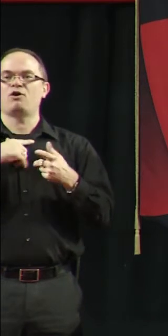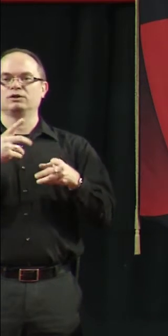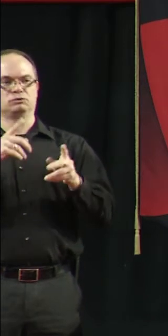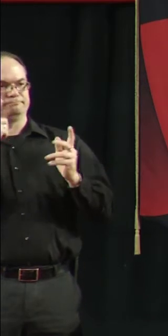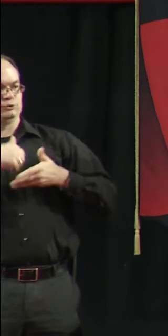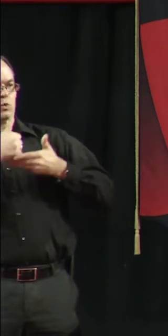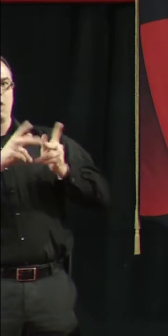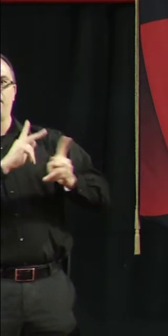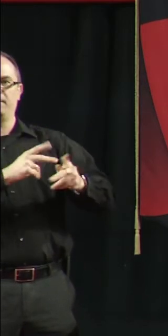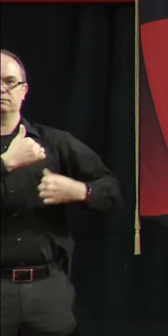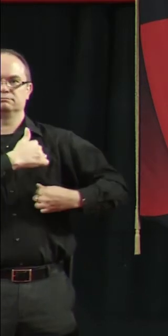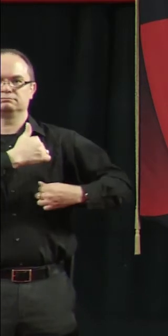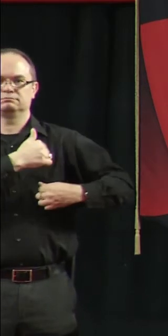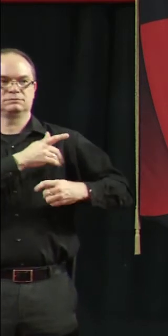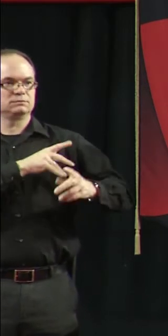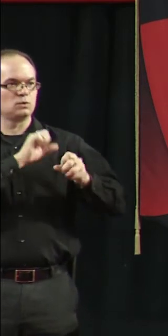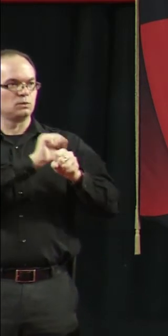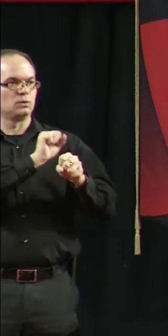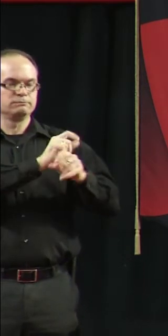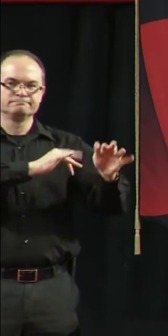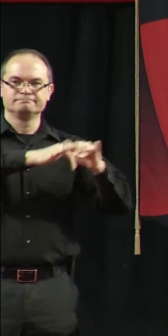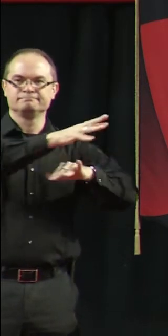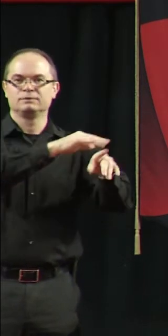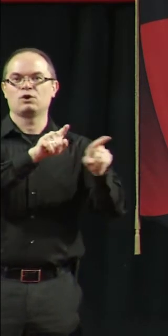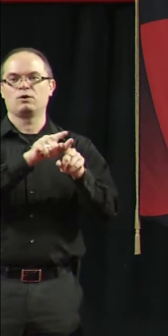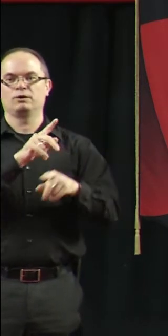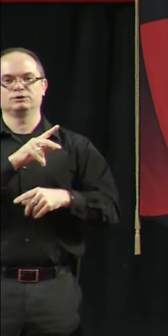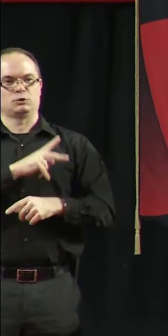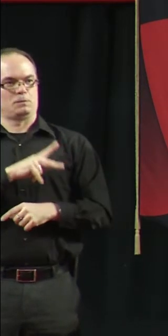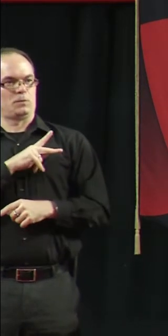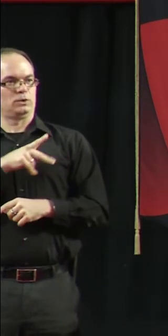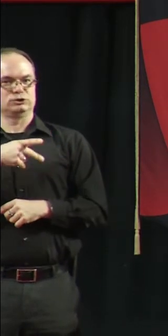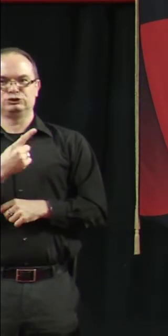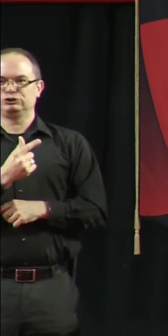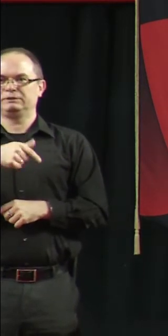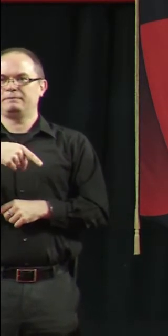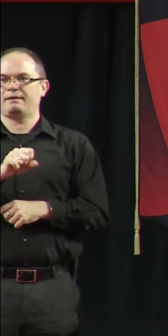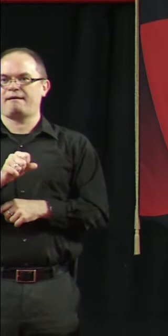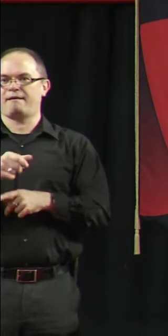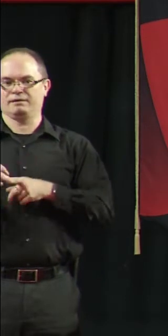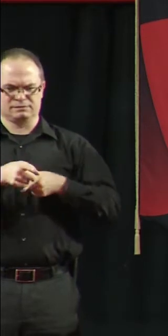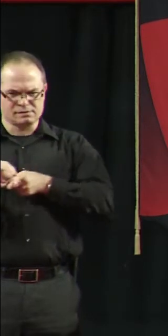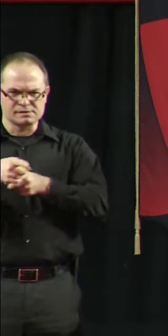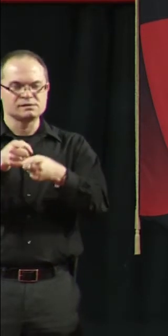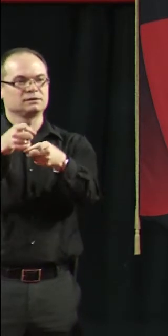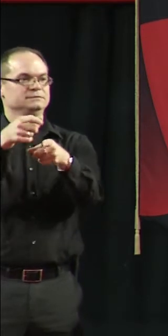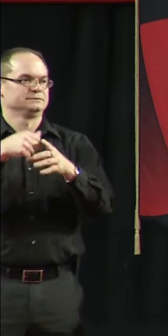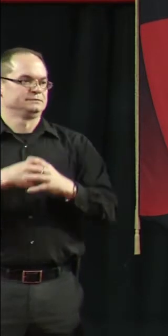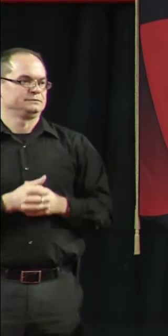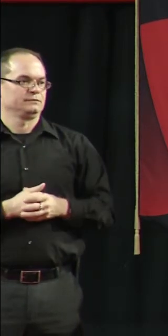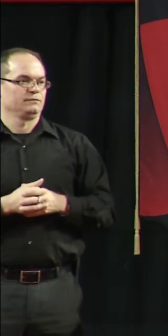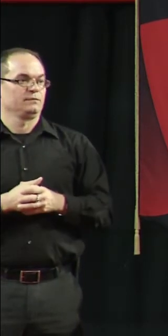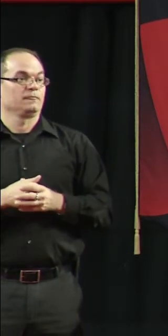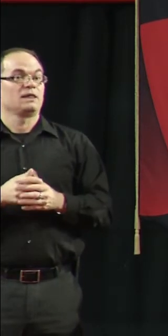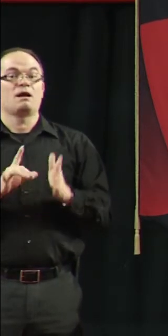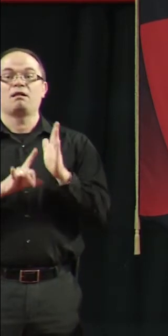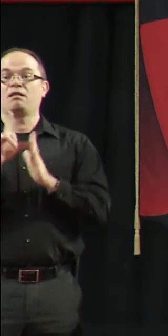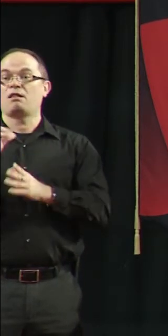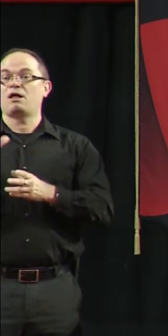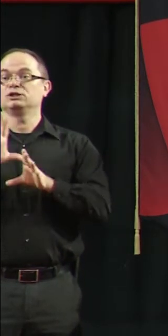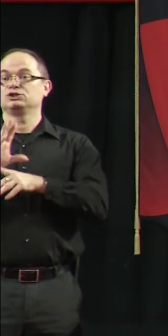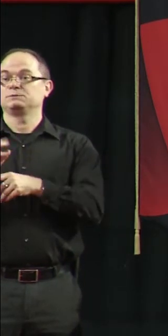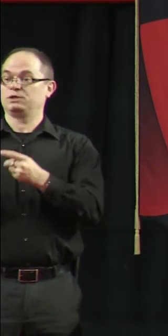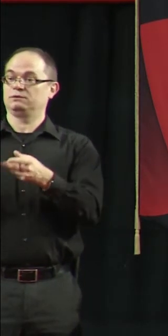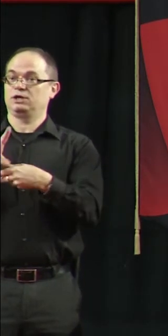field, and enable personal device GPS navigation. Launch service customers include the Department